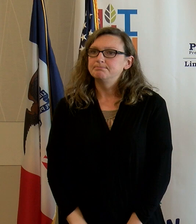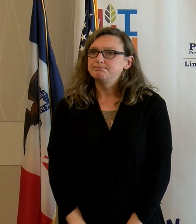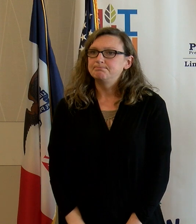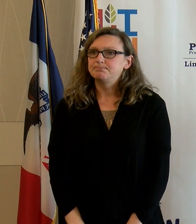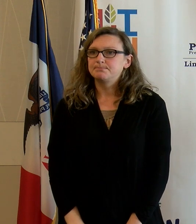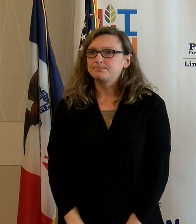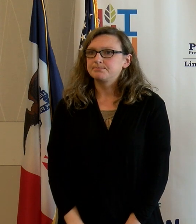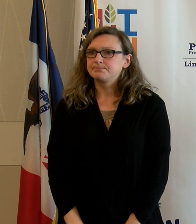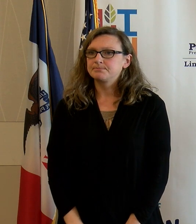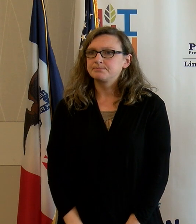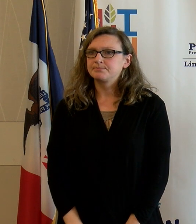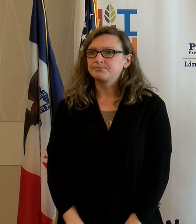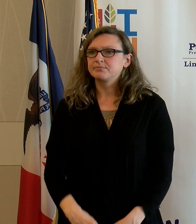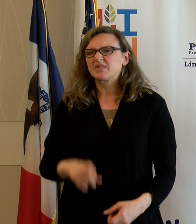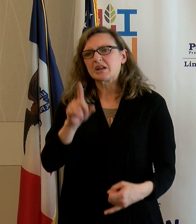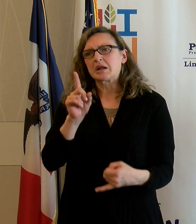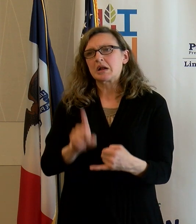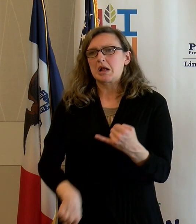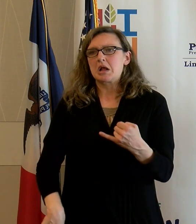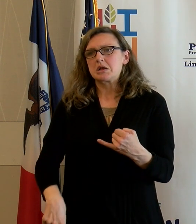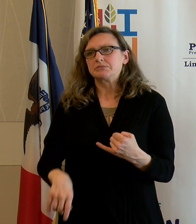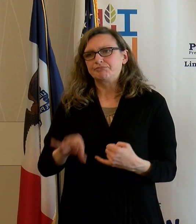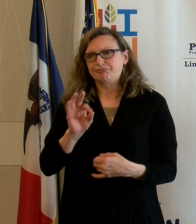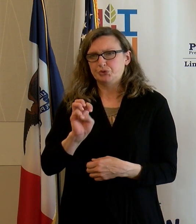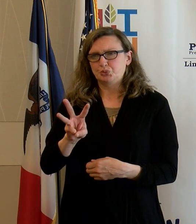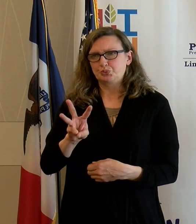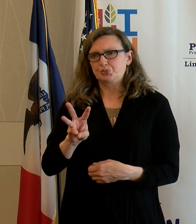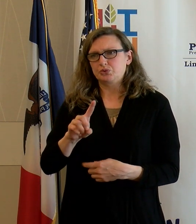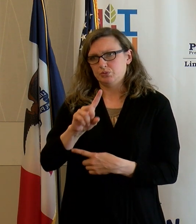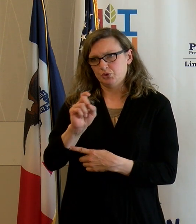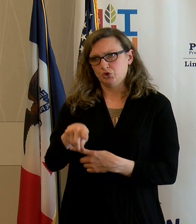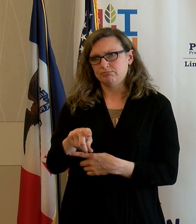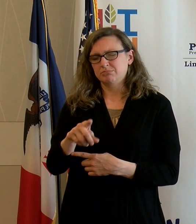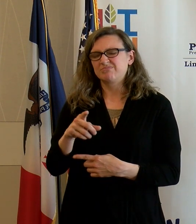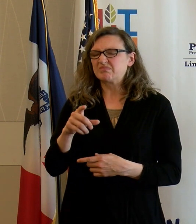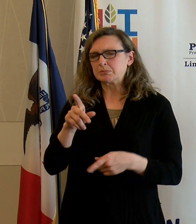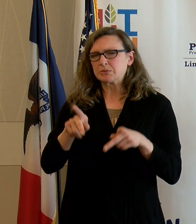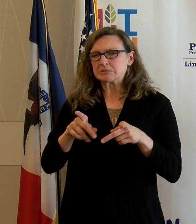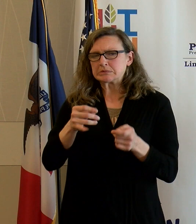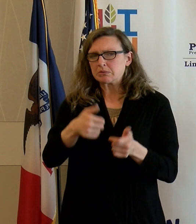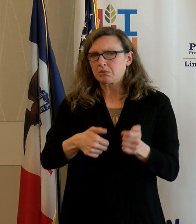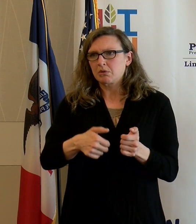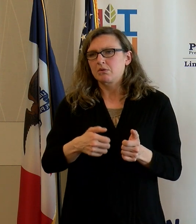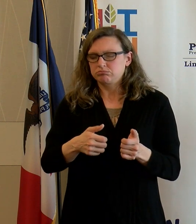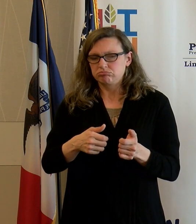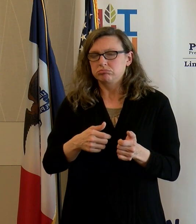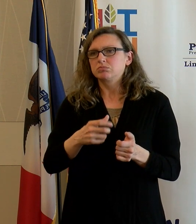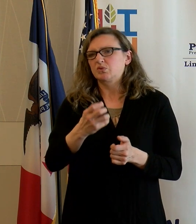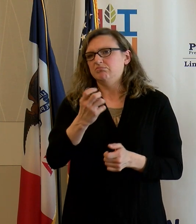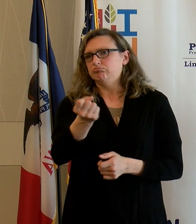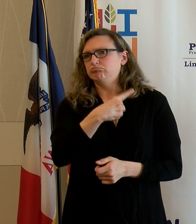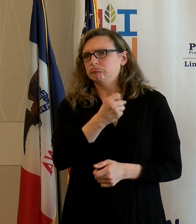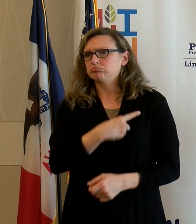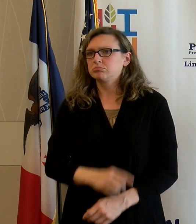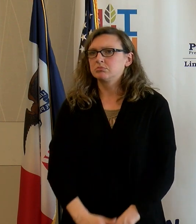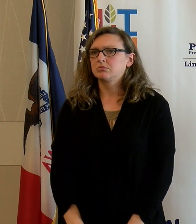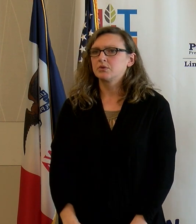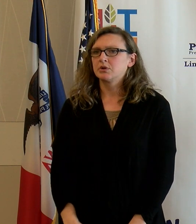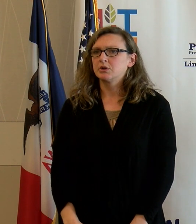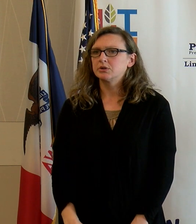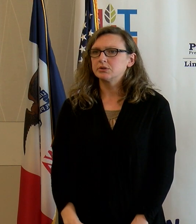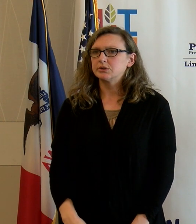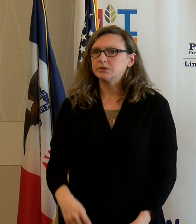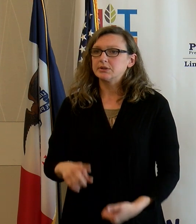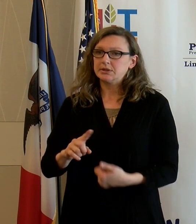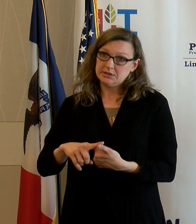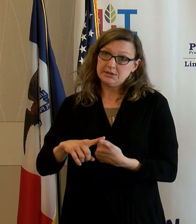Okay, this last set of questions from people texting in. There is a question from Grace King at the Gazette and from Kate Payne at Iowa